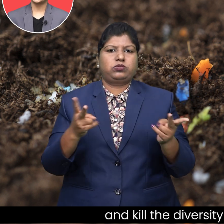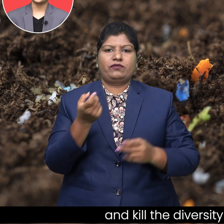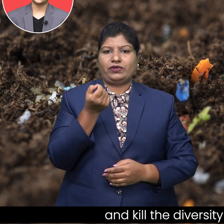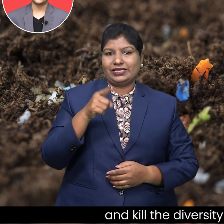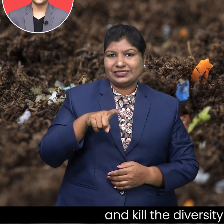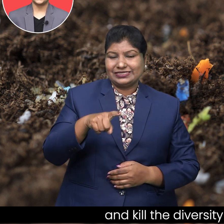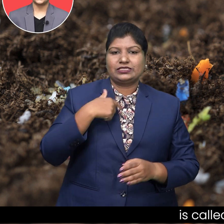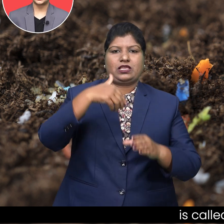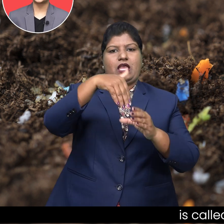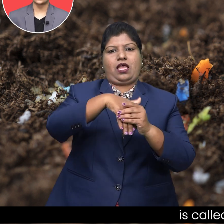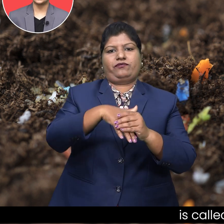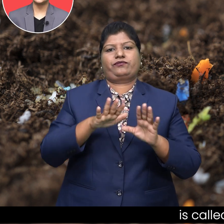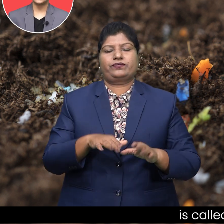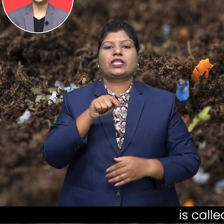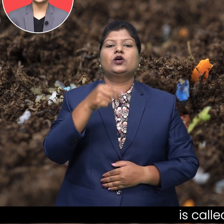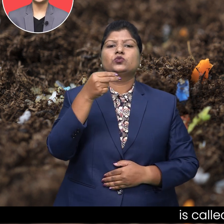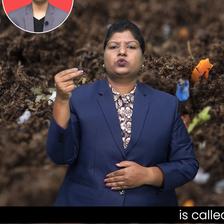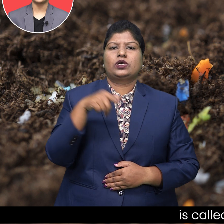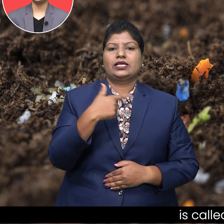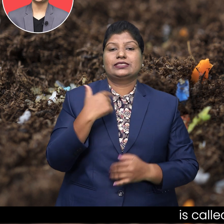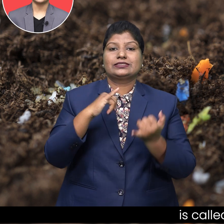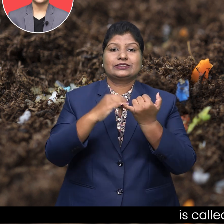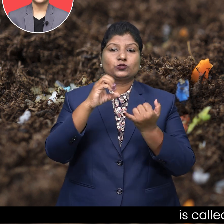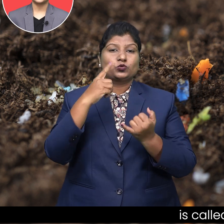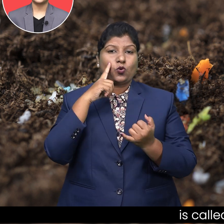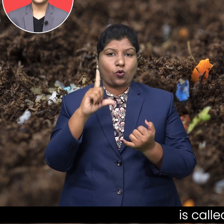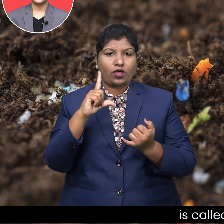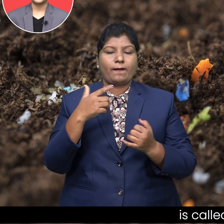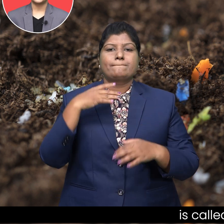in it is called soil pollution.